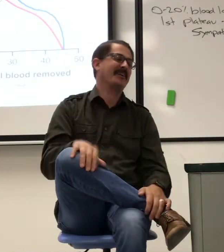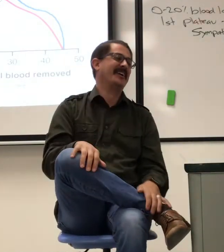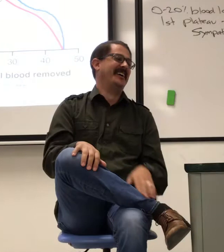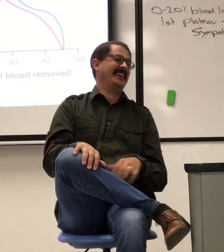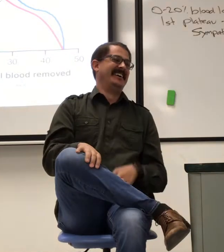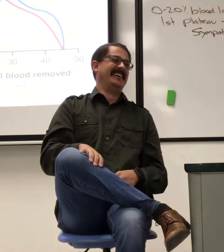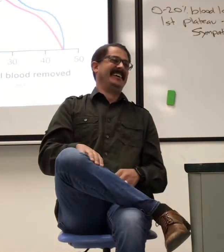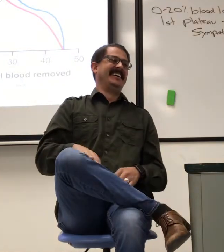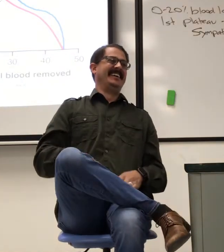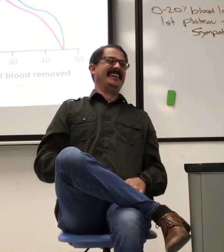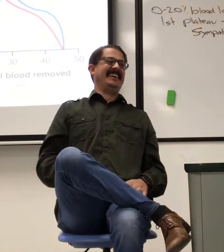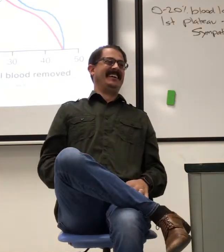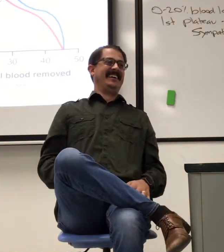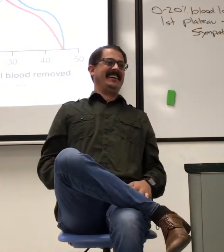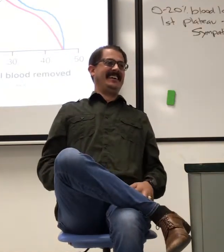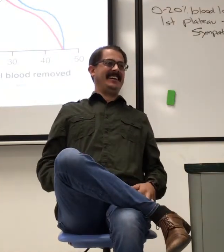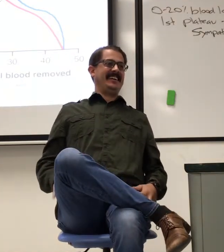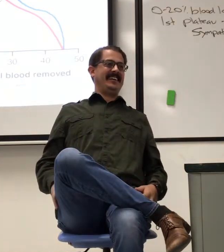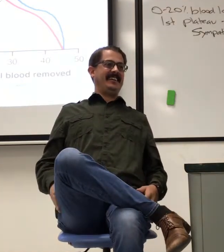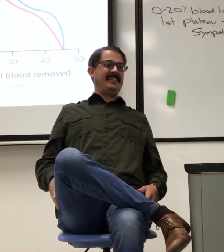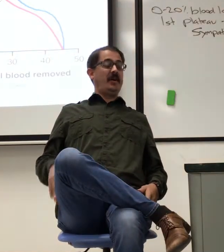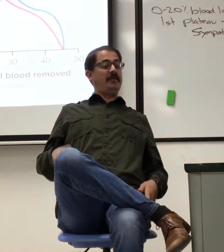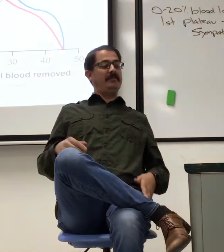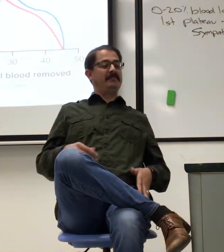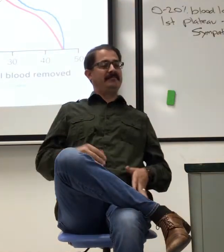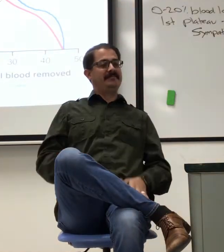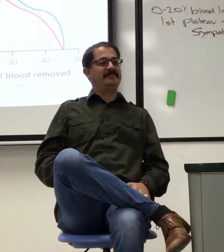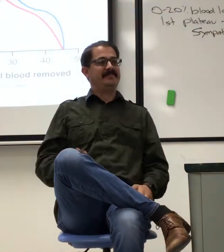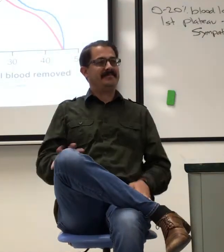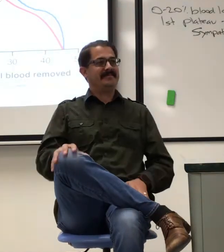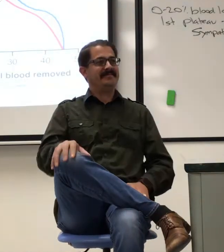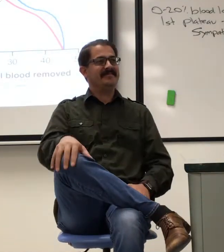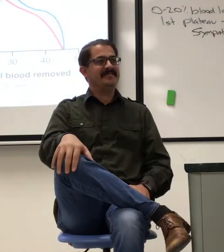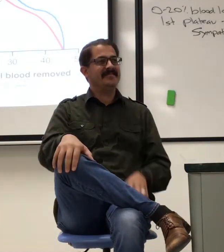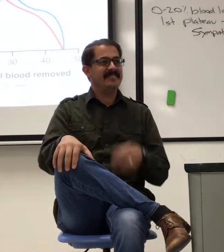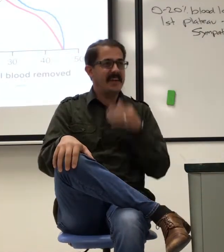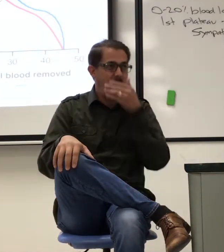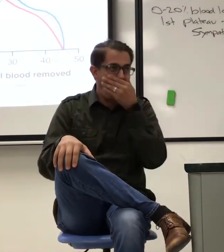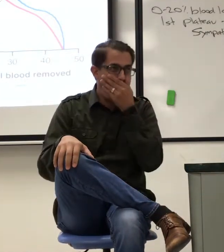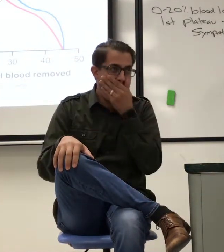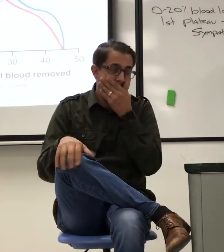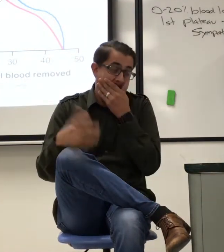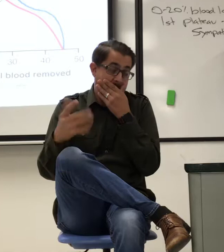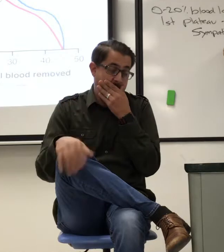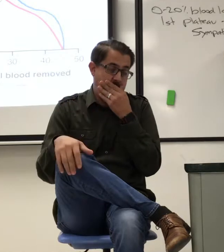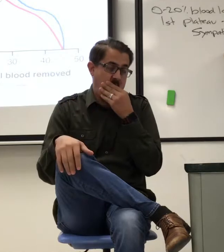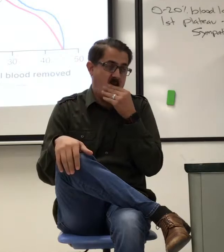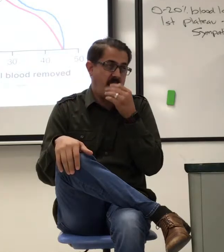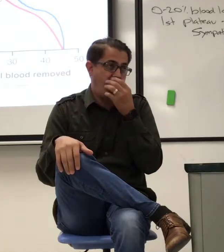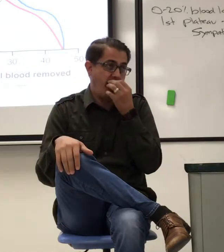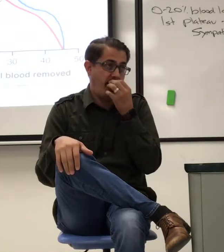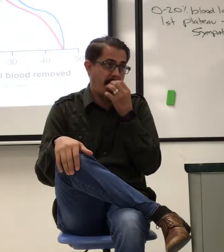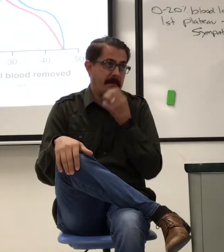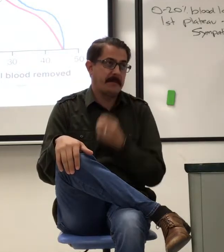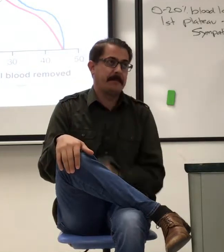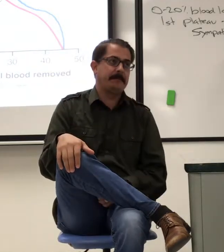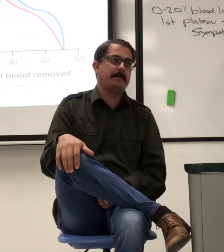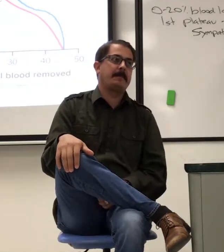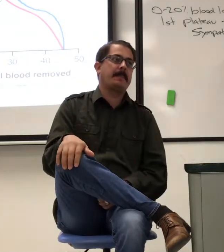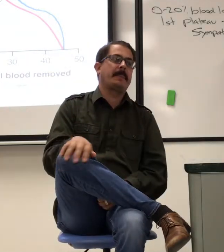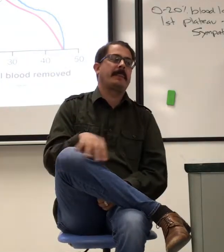You're going to keep that cardiac output as high as you can for as long as you can. The other thing, the arterioles.